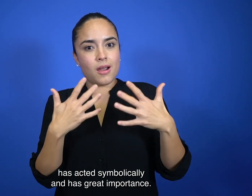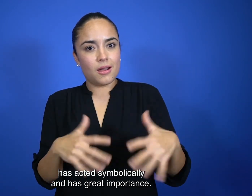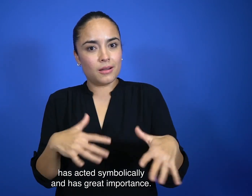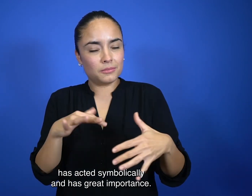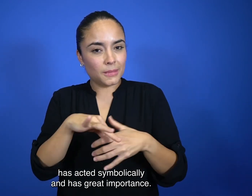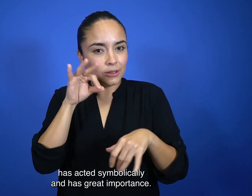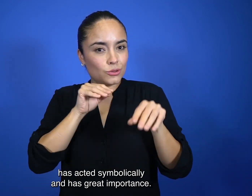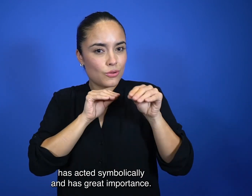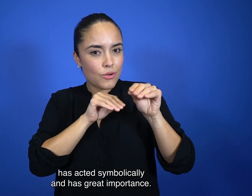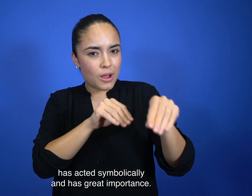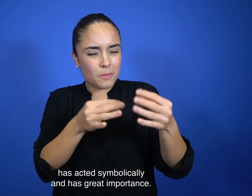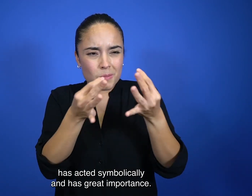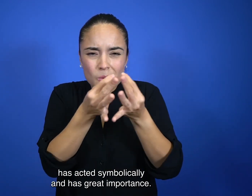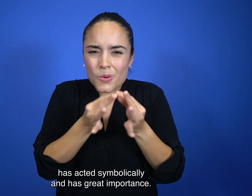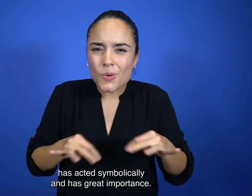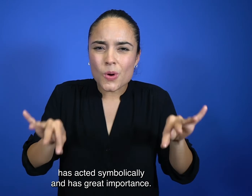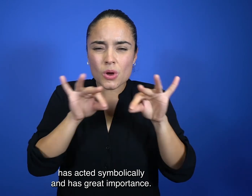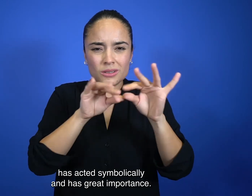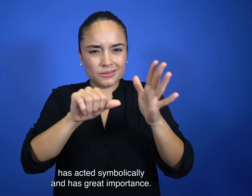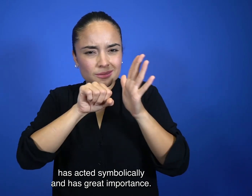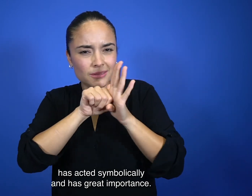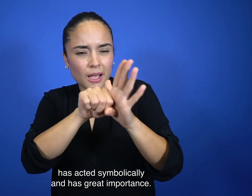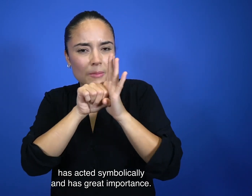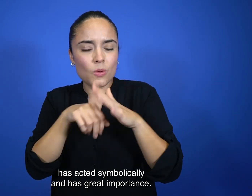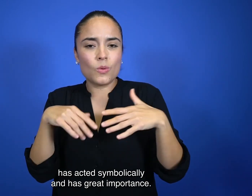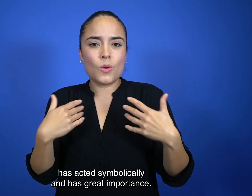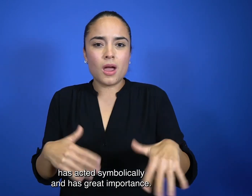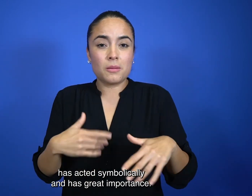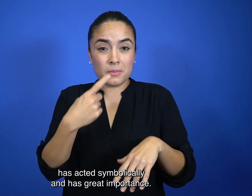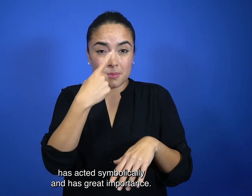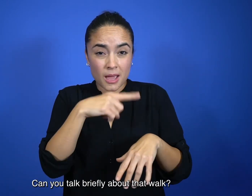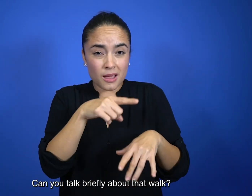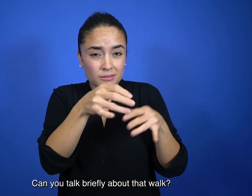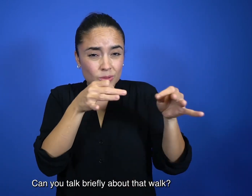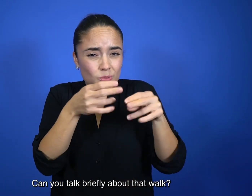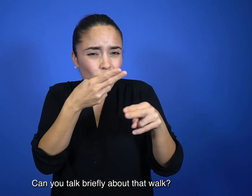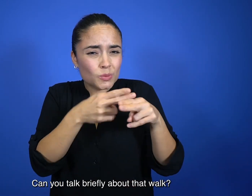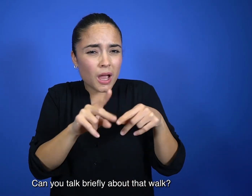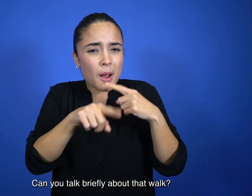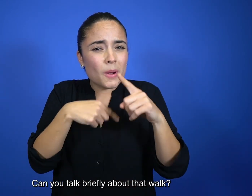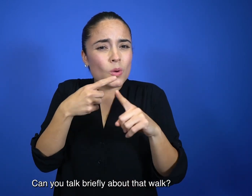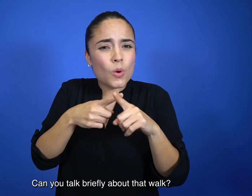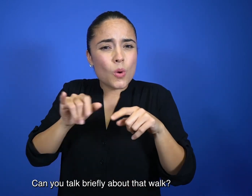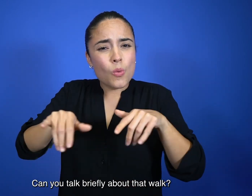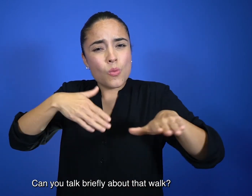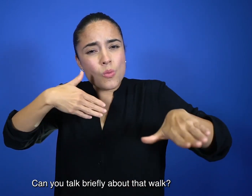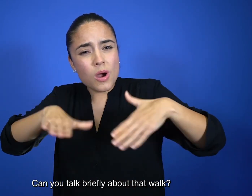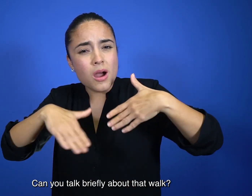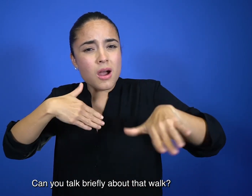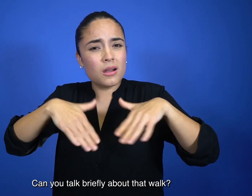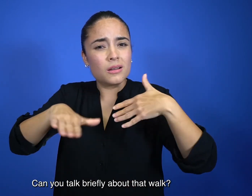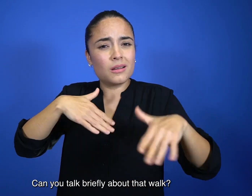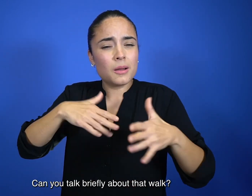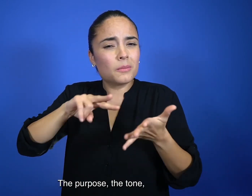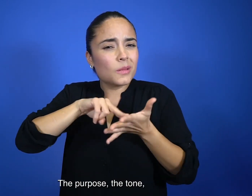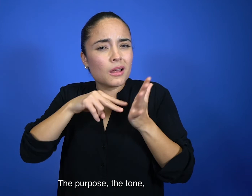active symbolically and has great import. Can you talk briefly about that walk, the purpose,